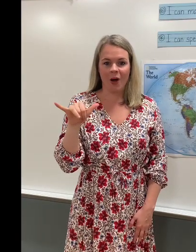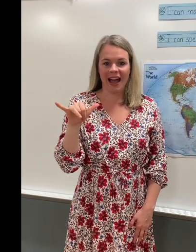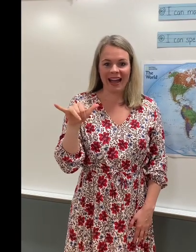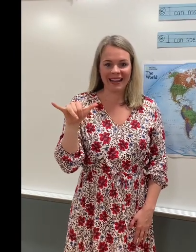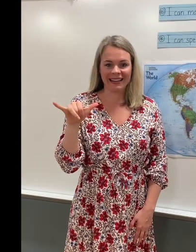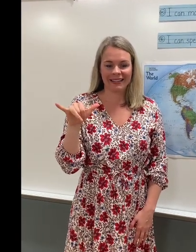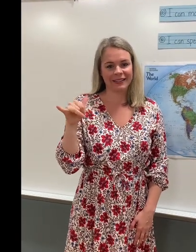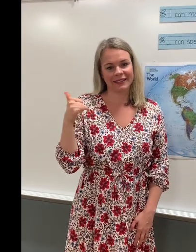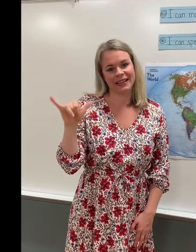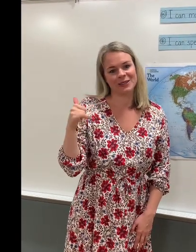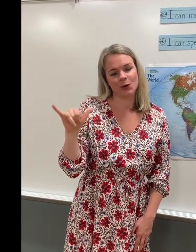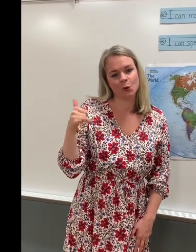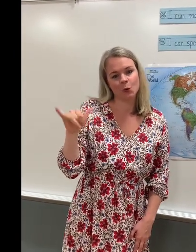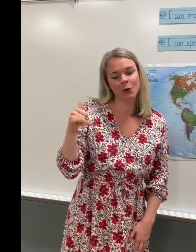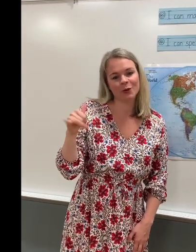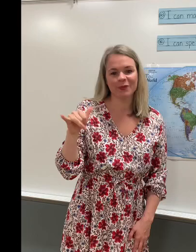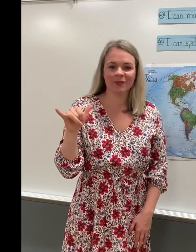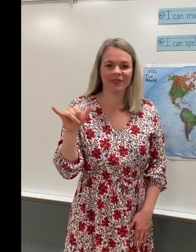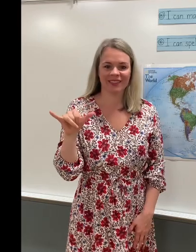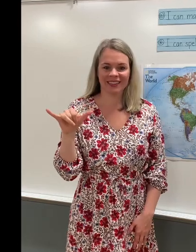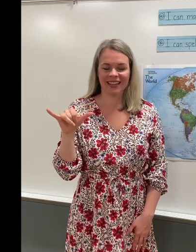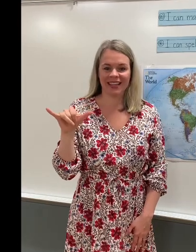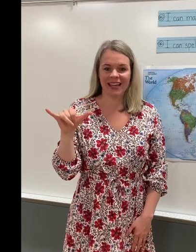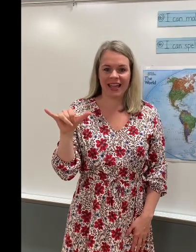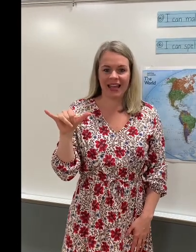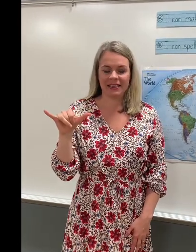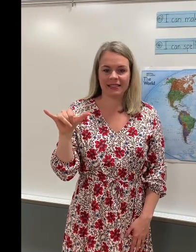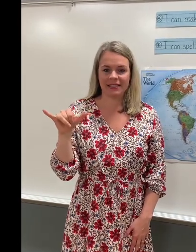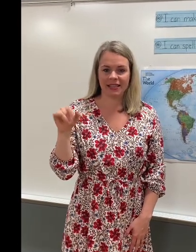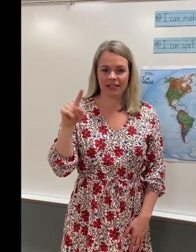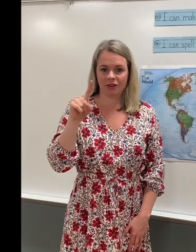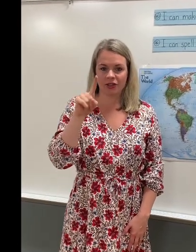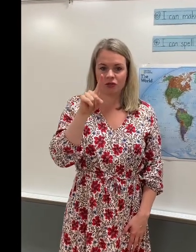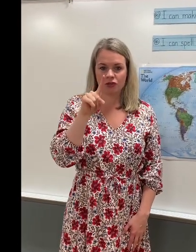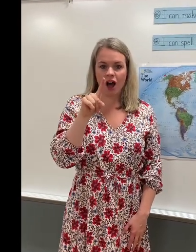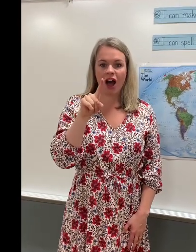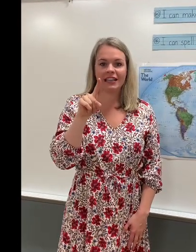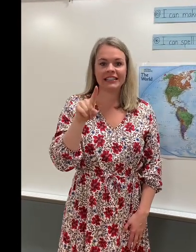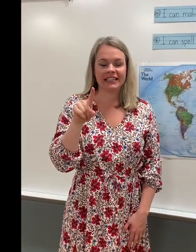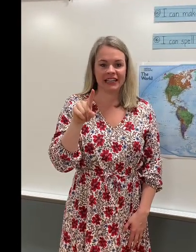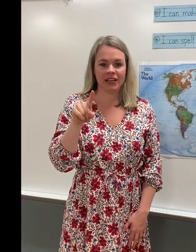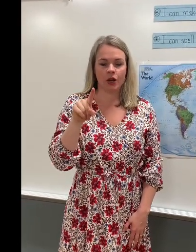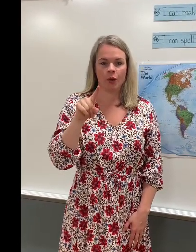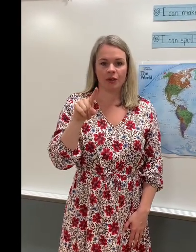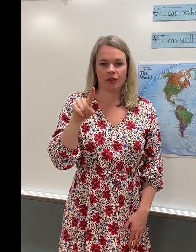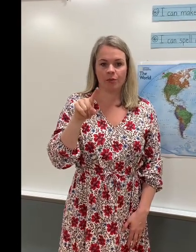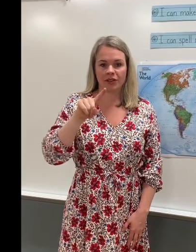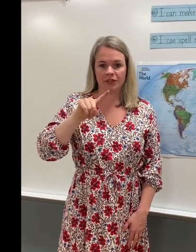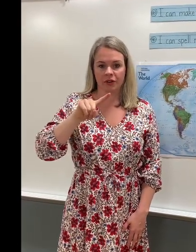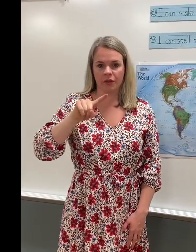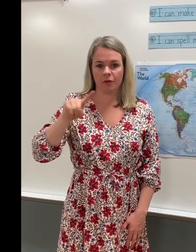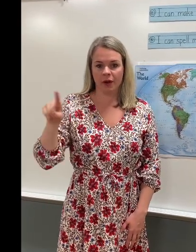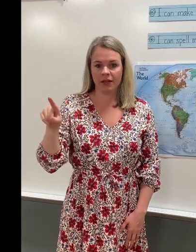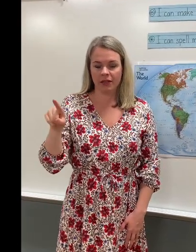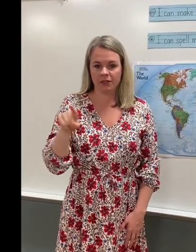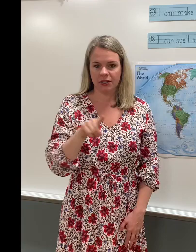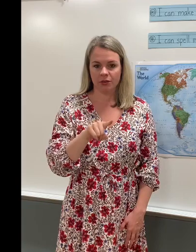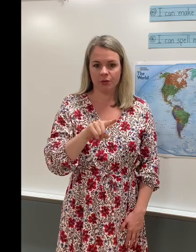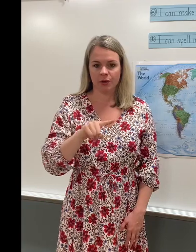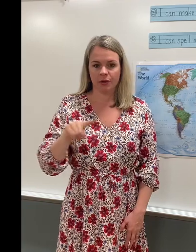Y, like so cool. And Z, you're gonna draw a Z with your pointer. 1, 2, 3.